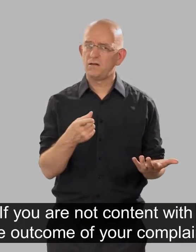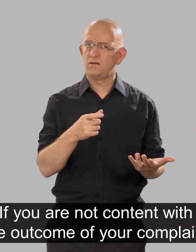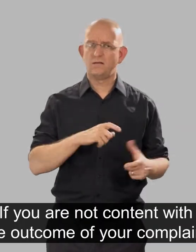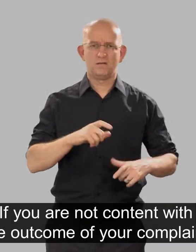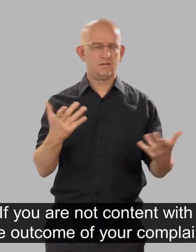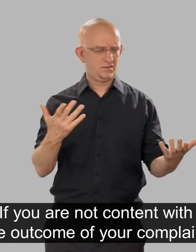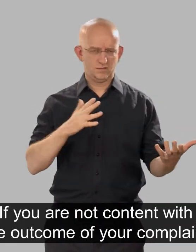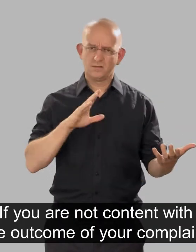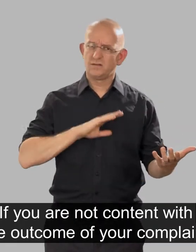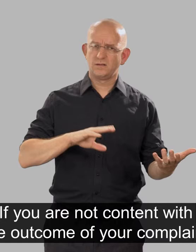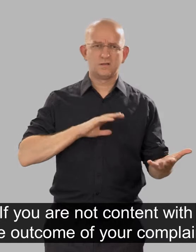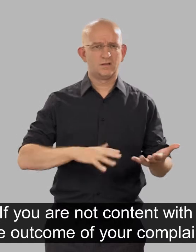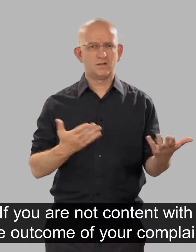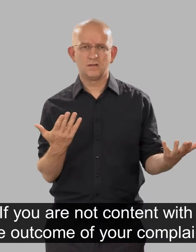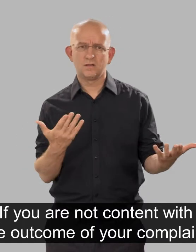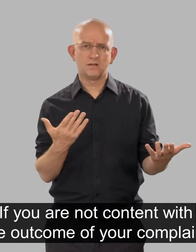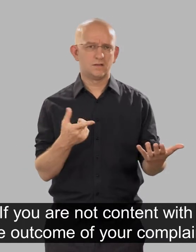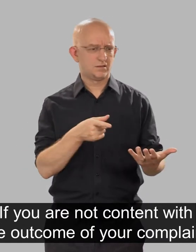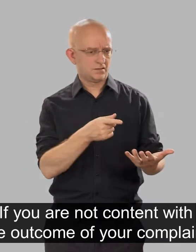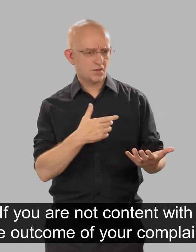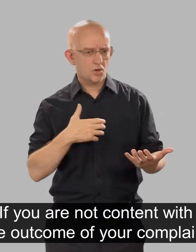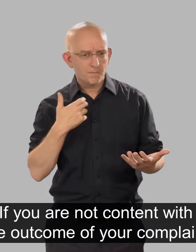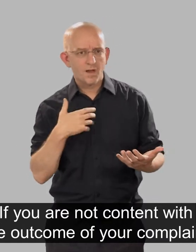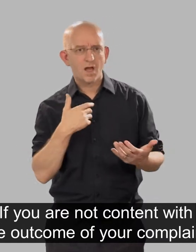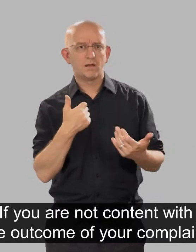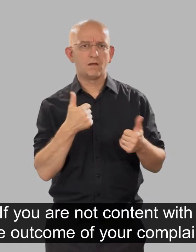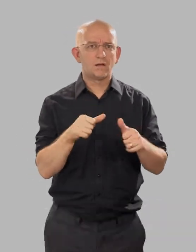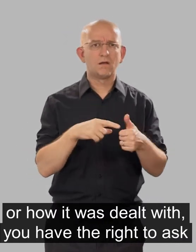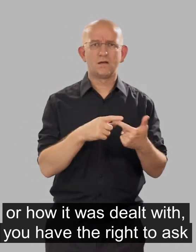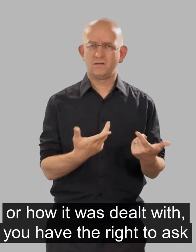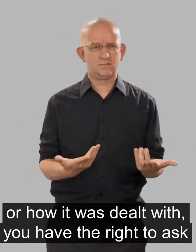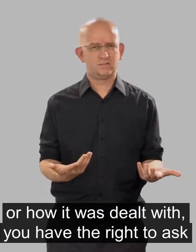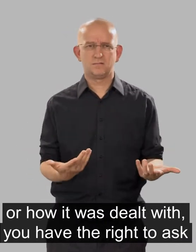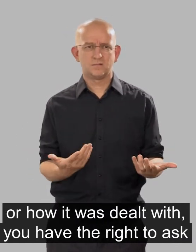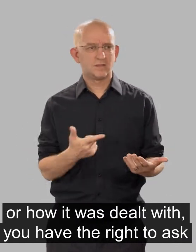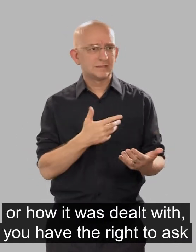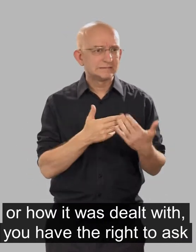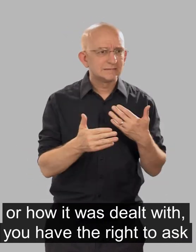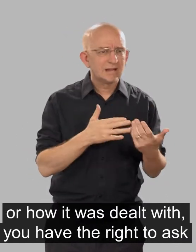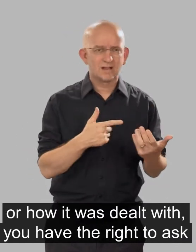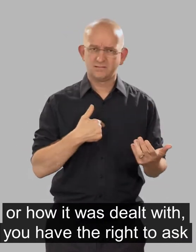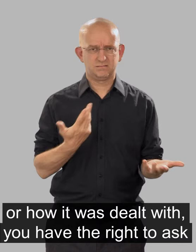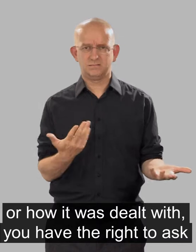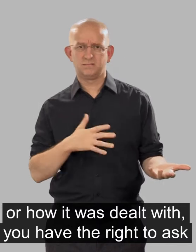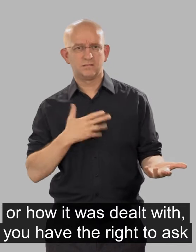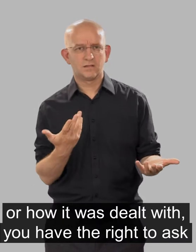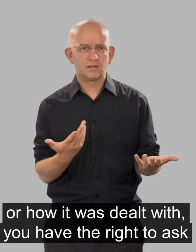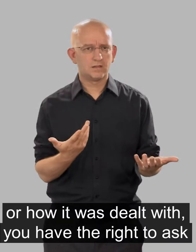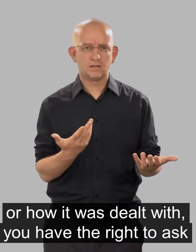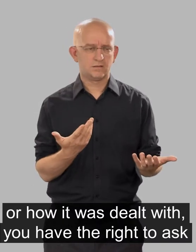if you're not content with the outcome of your complaint or how it was dealt with, you